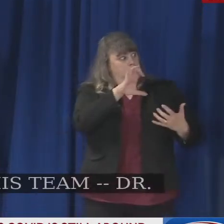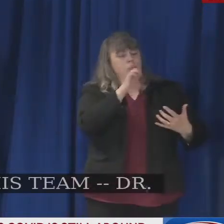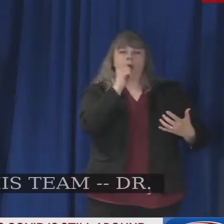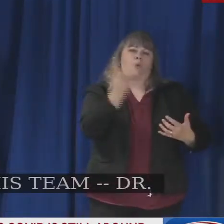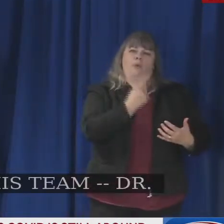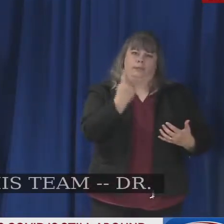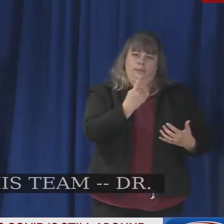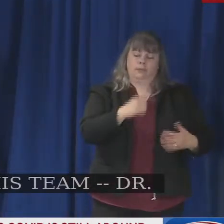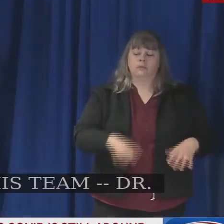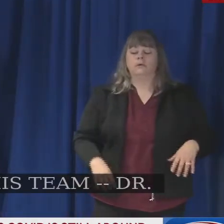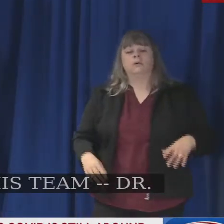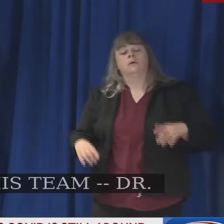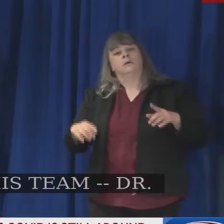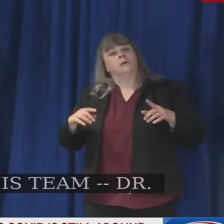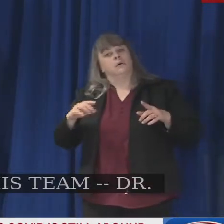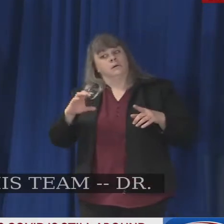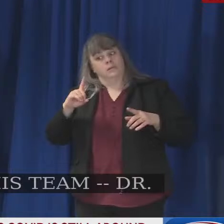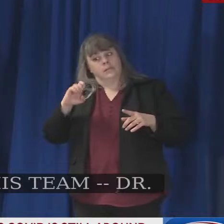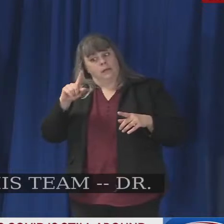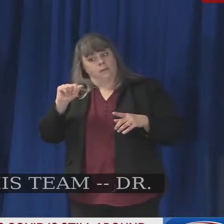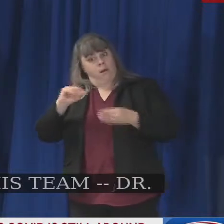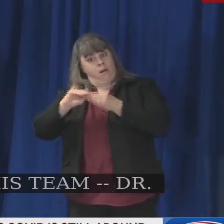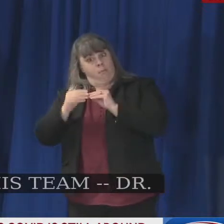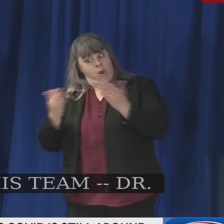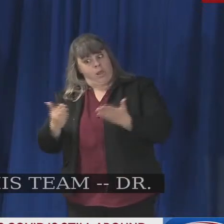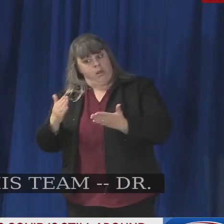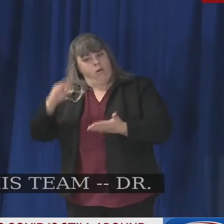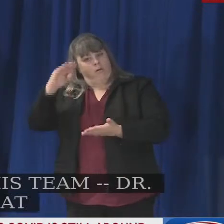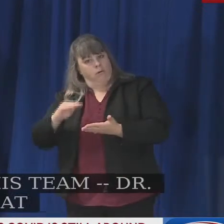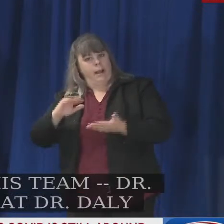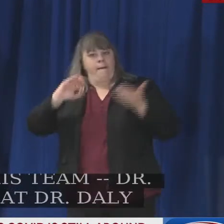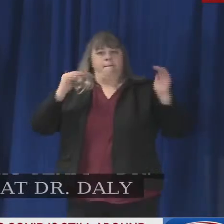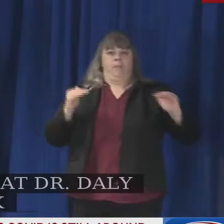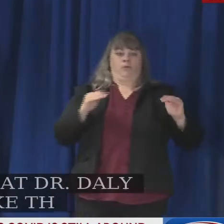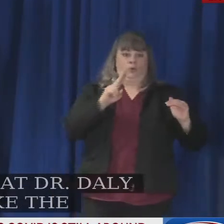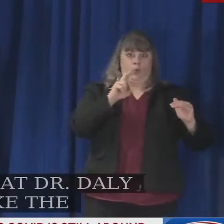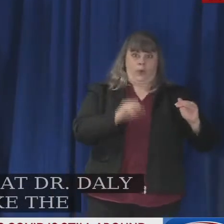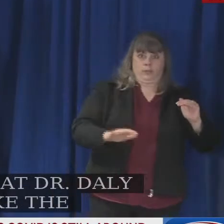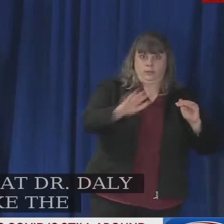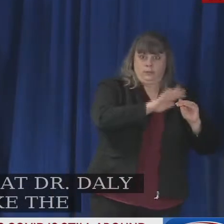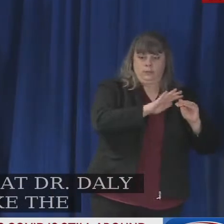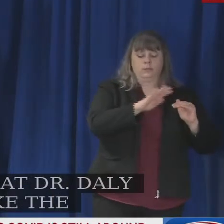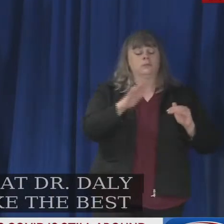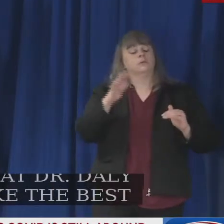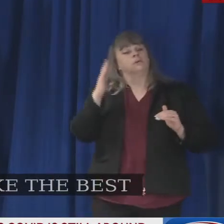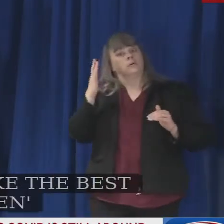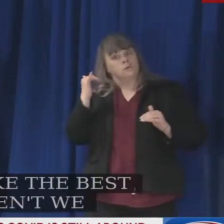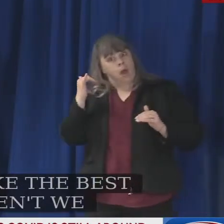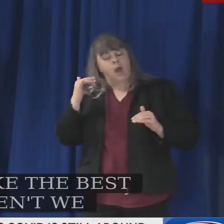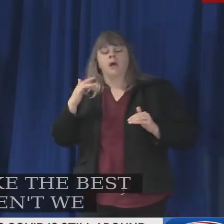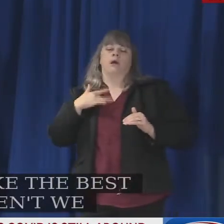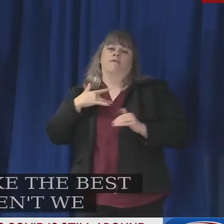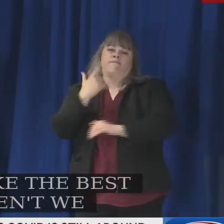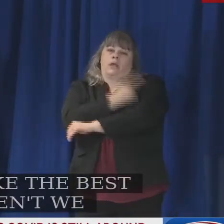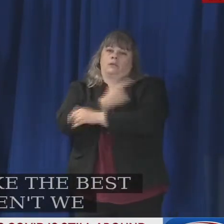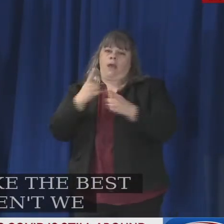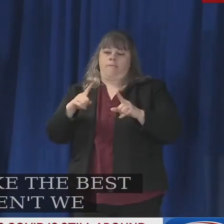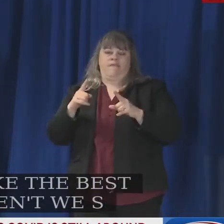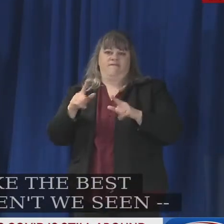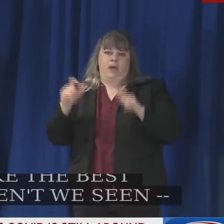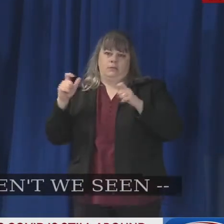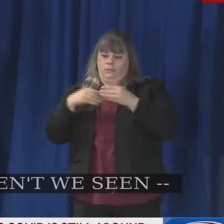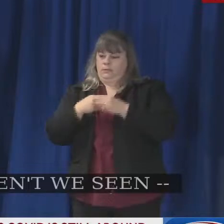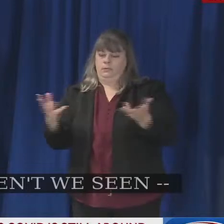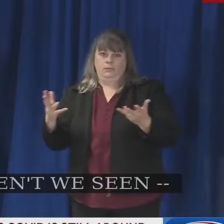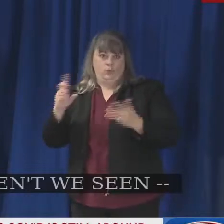haven't we seen the Delta variant at such a high rate here in New Hampshire? A couple things. I think we got the vaccine out very quickly. I think there's an